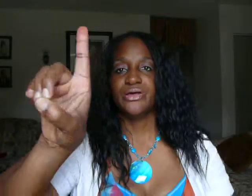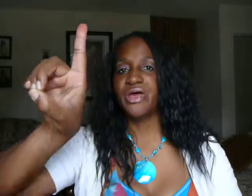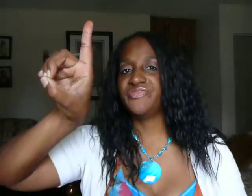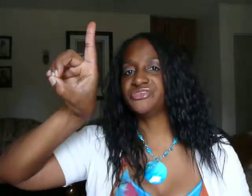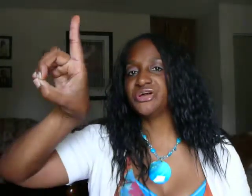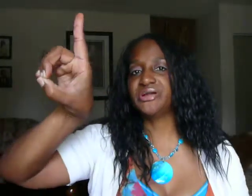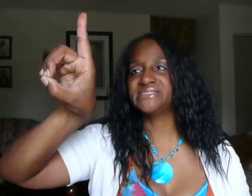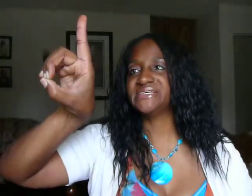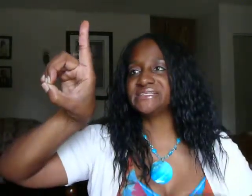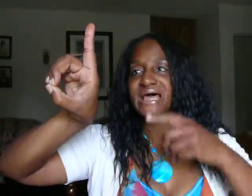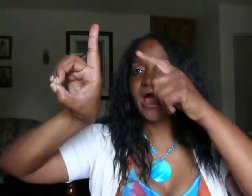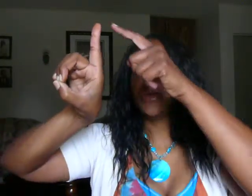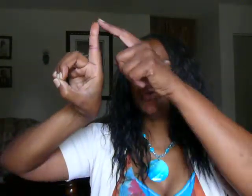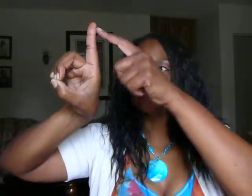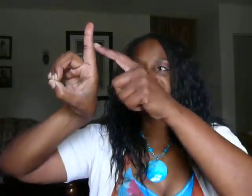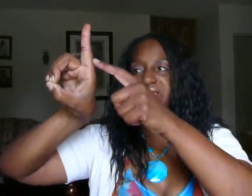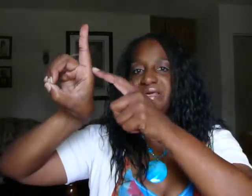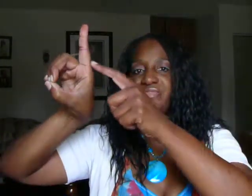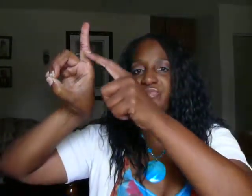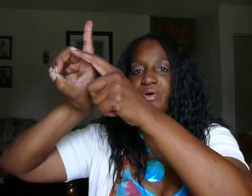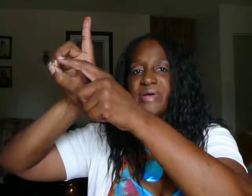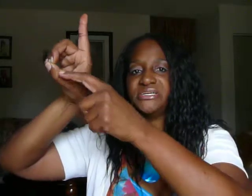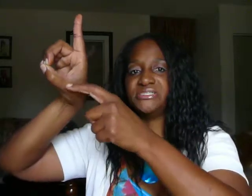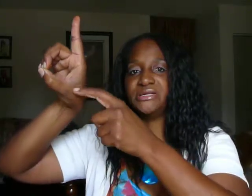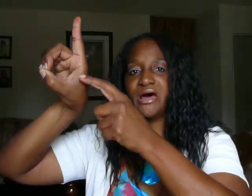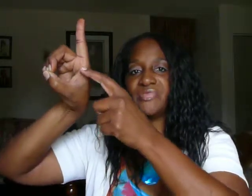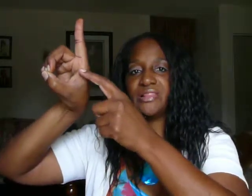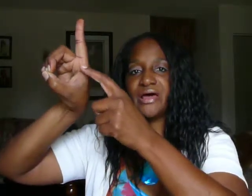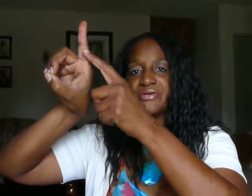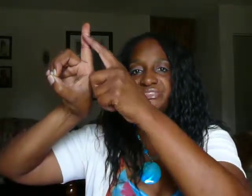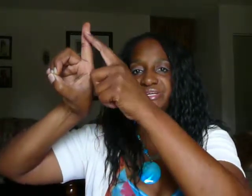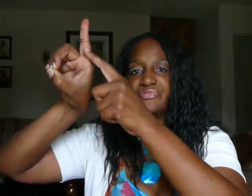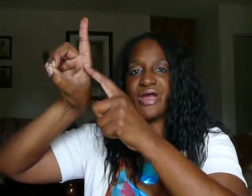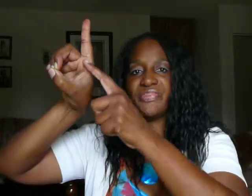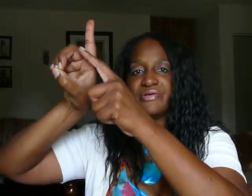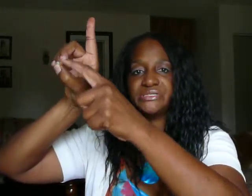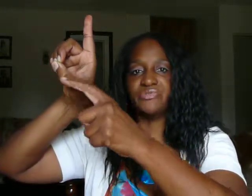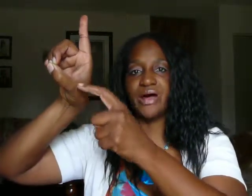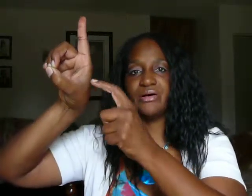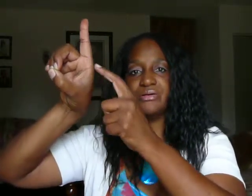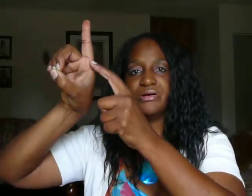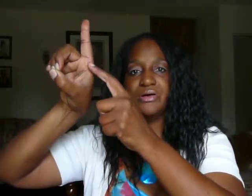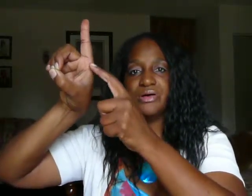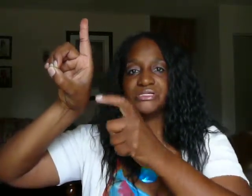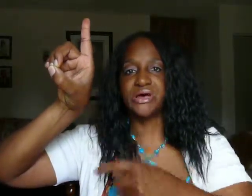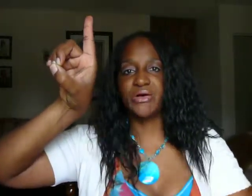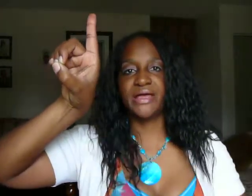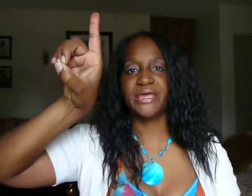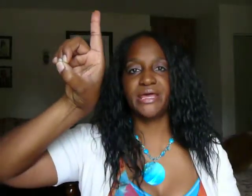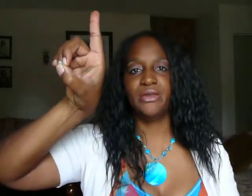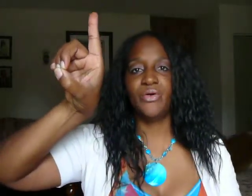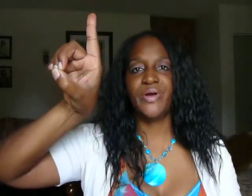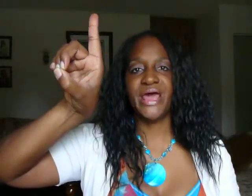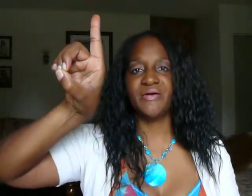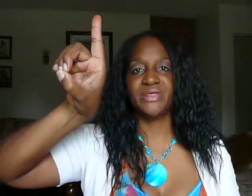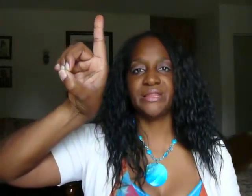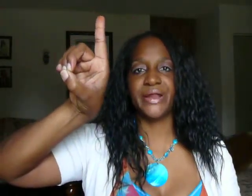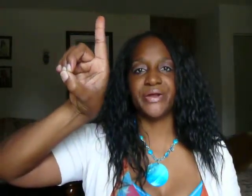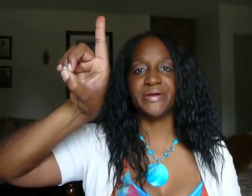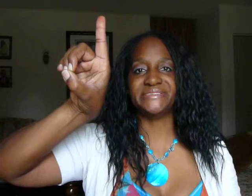if you turn it to the side, you can see the formation of the letter D right there as well. So again, we have the letter